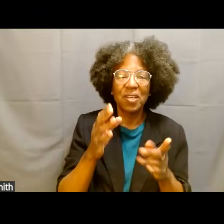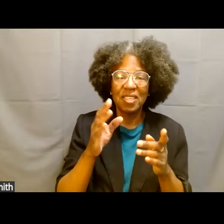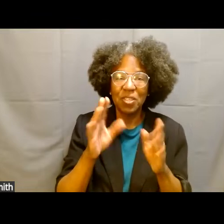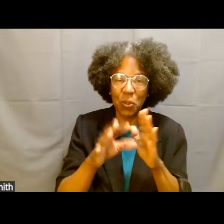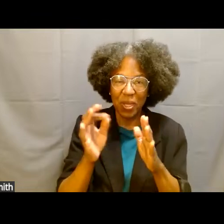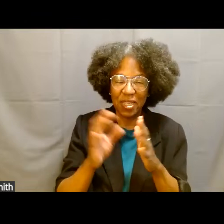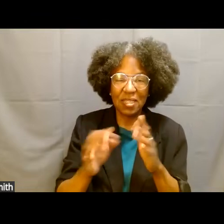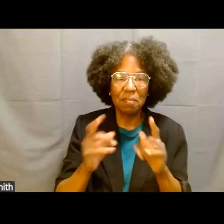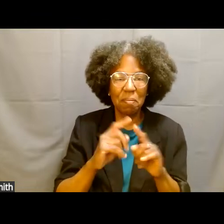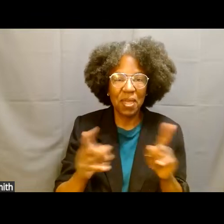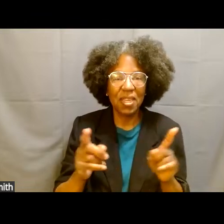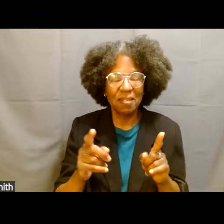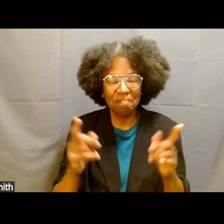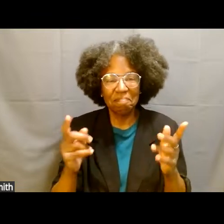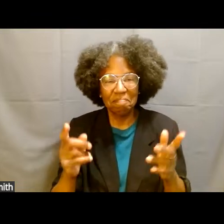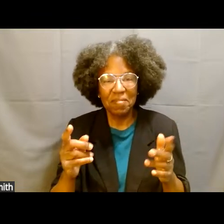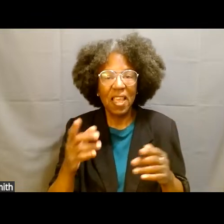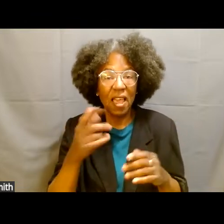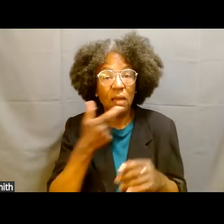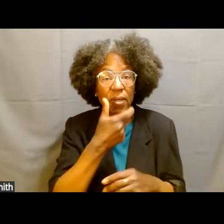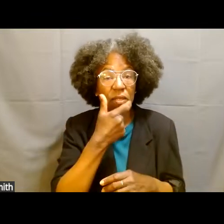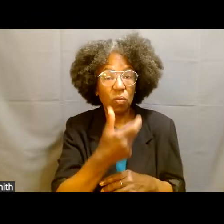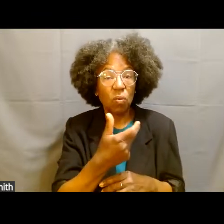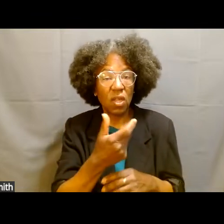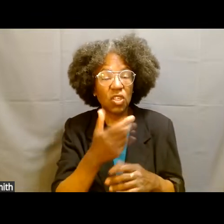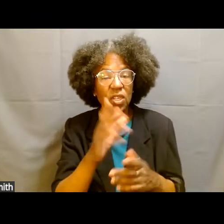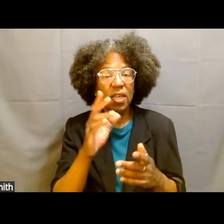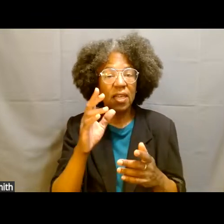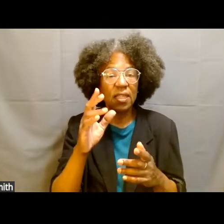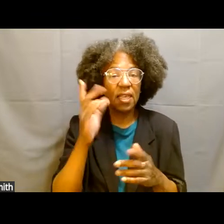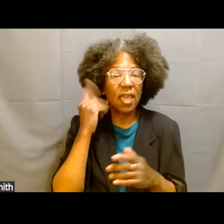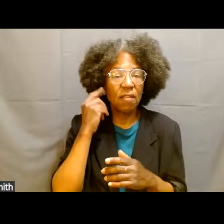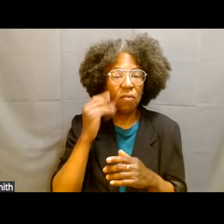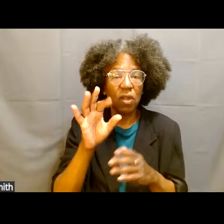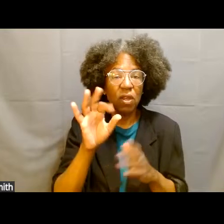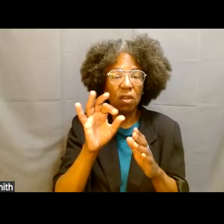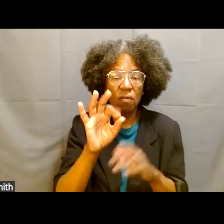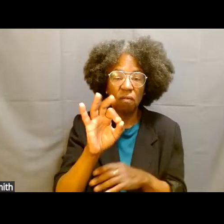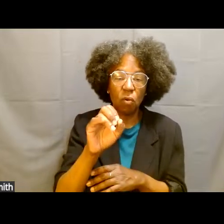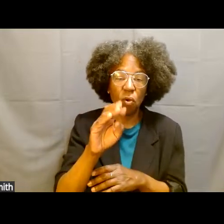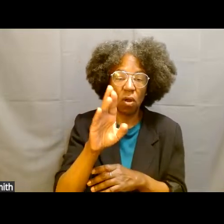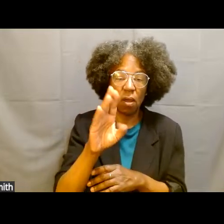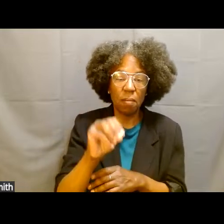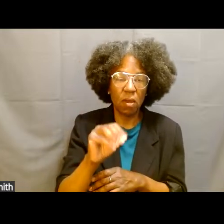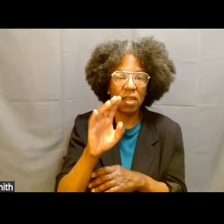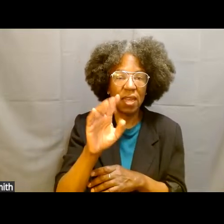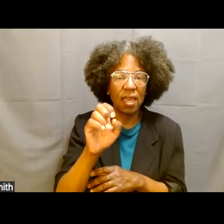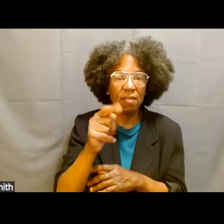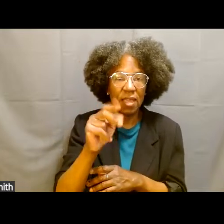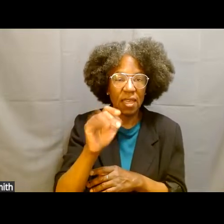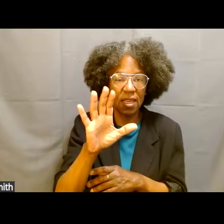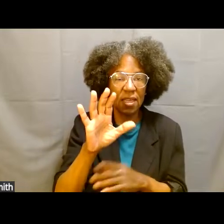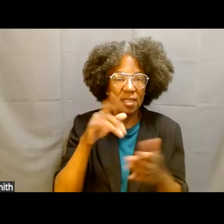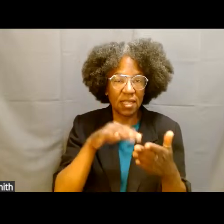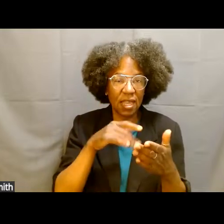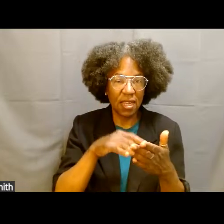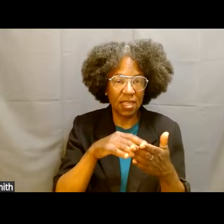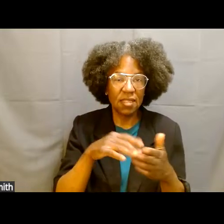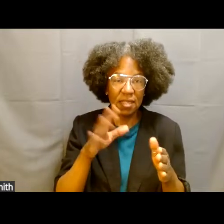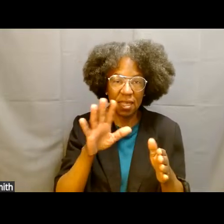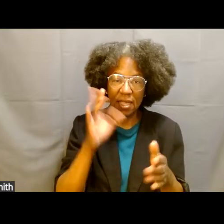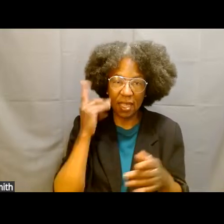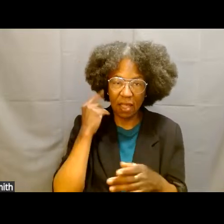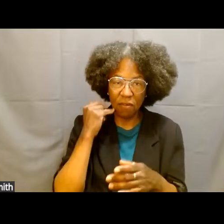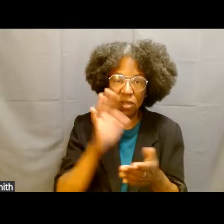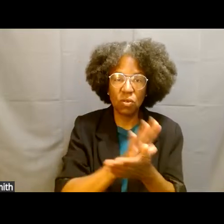the California Forum in Ethnic Studies on public schools, and I did register, and